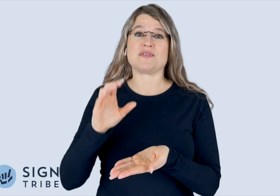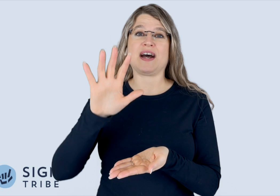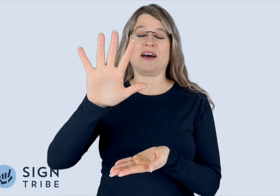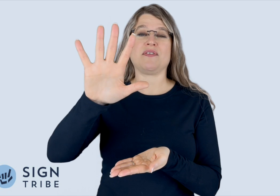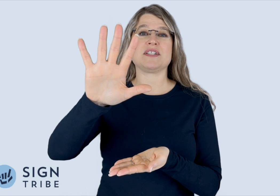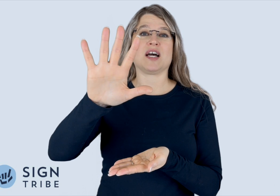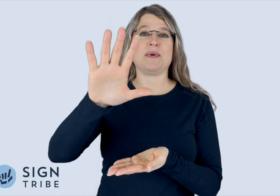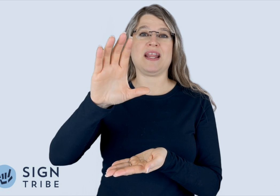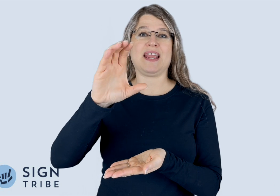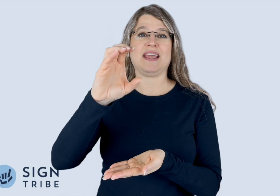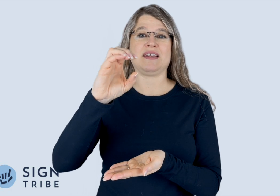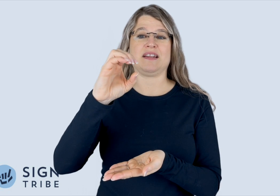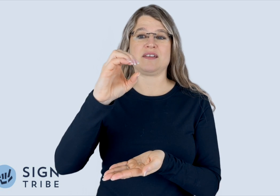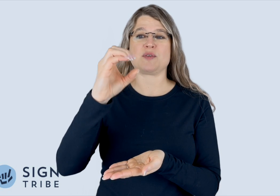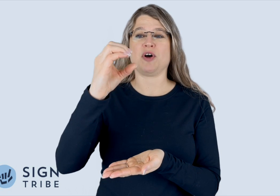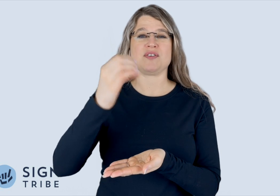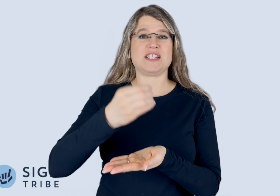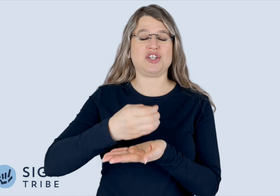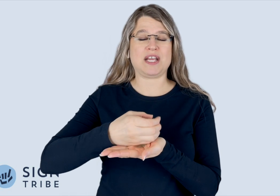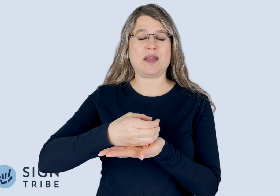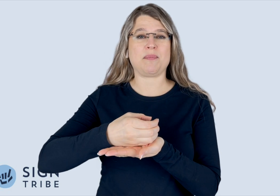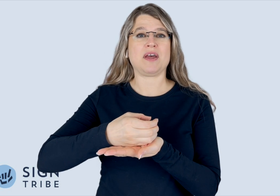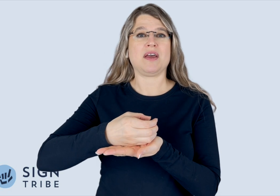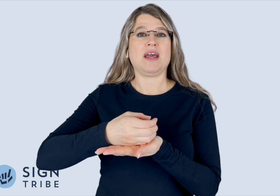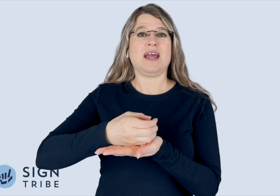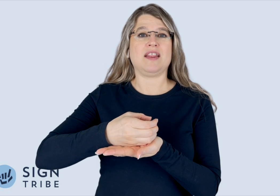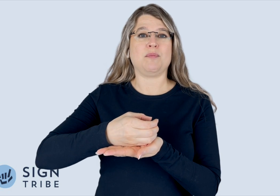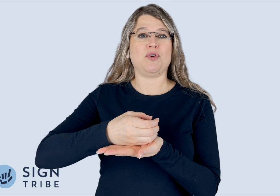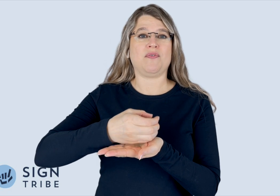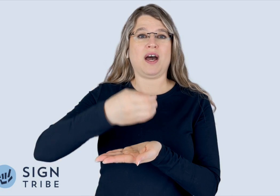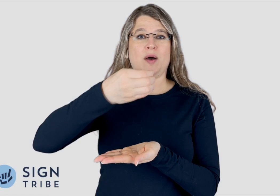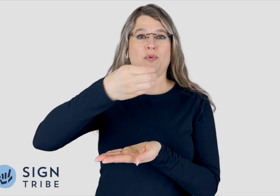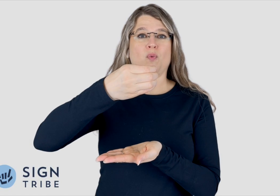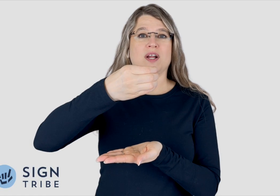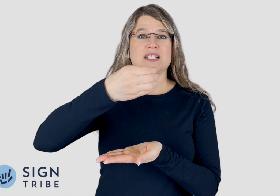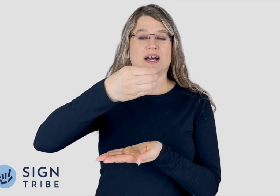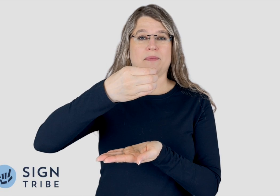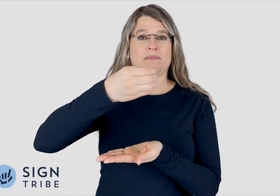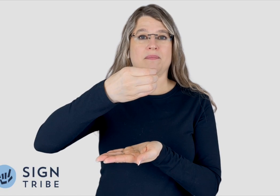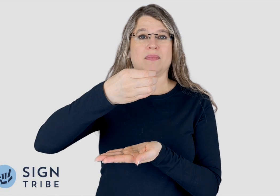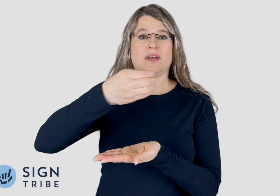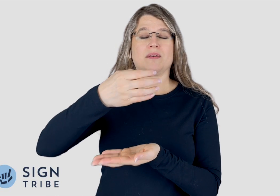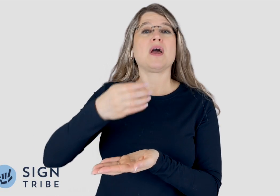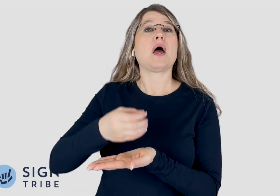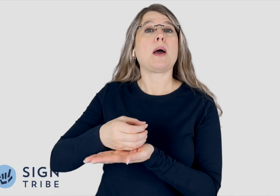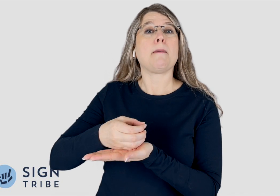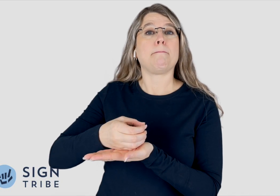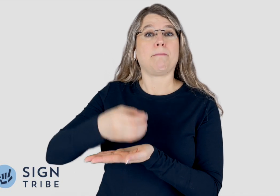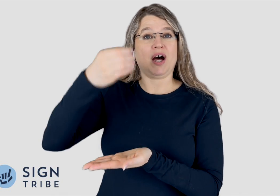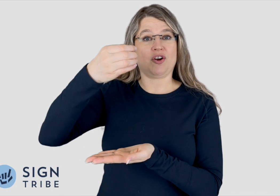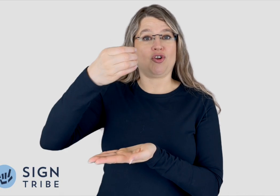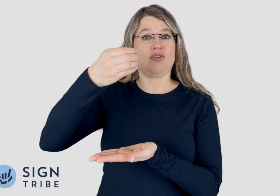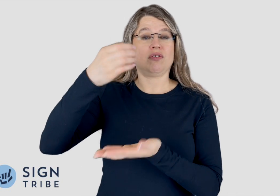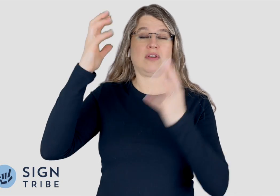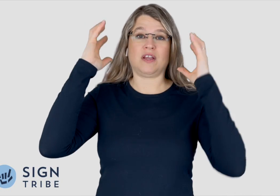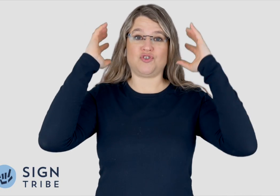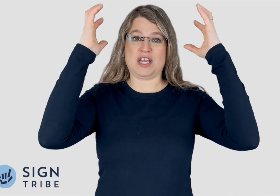5, dominant hand in a small C shape, and then move up one time. Bottle of